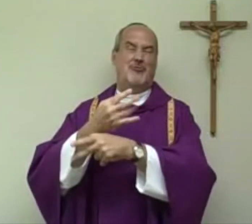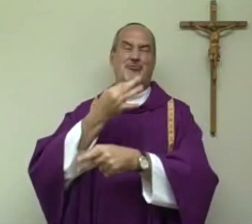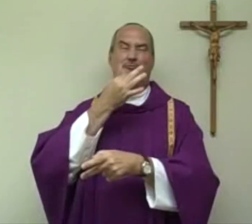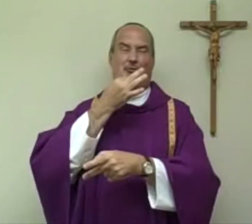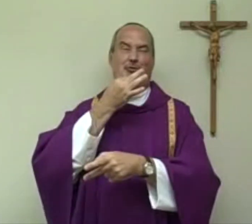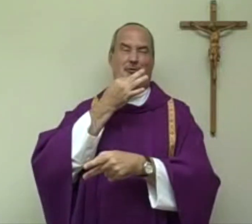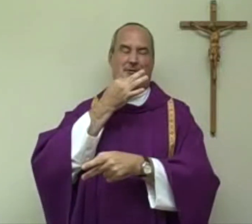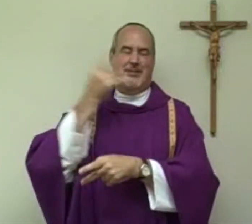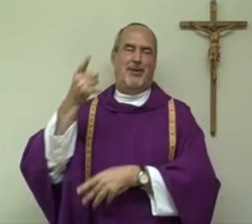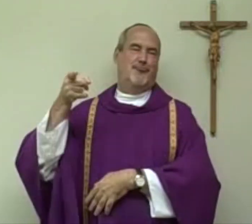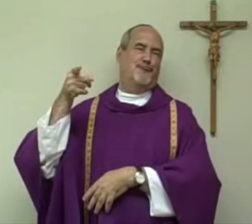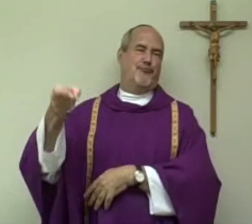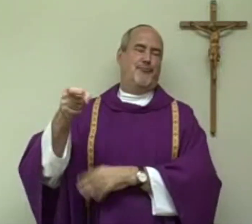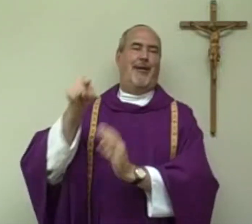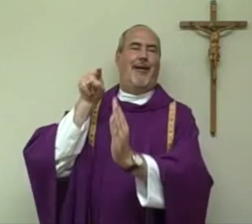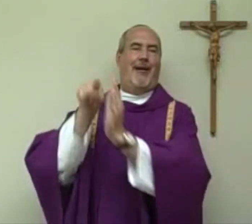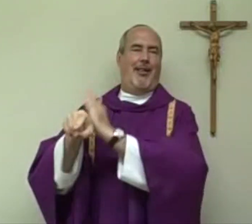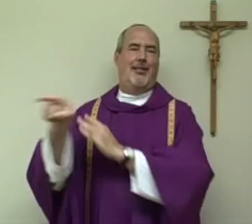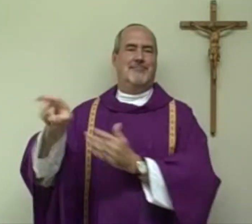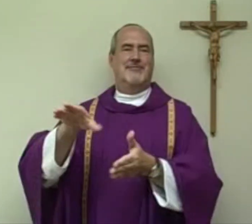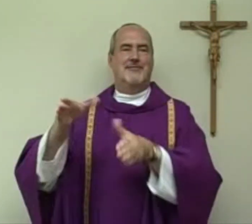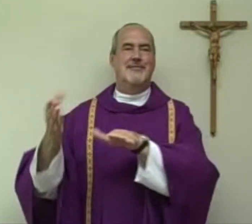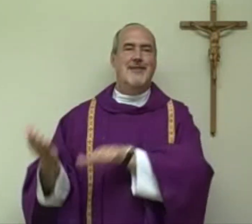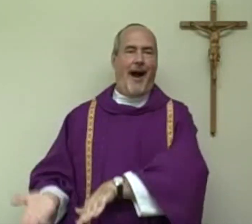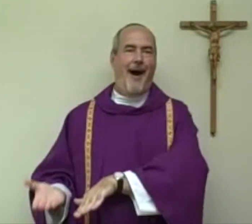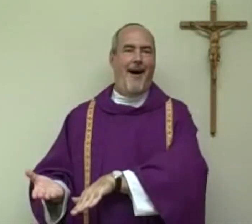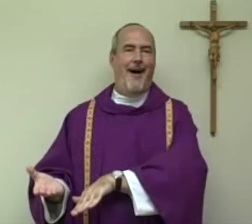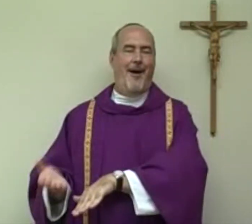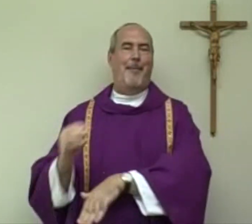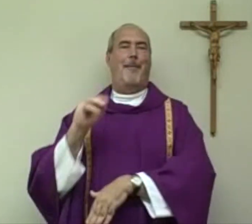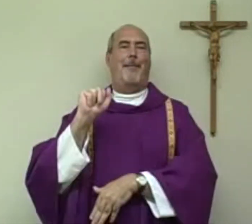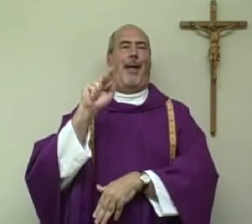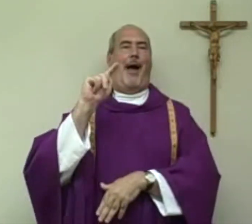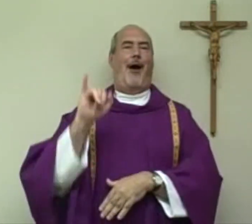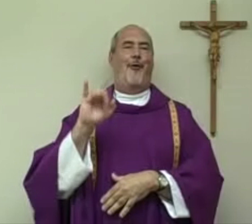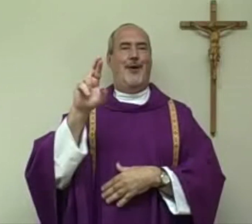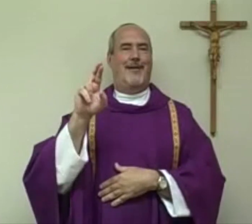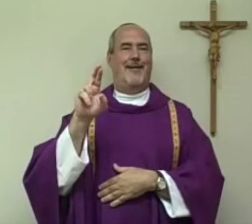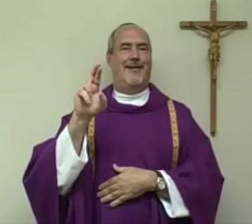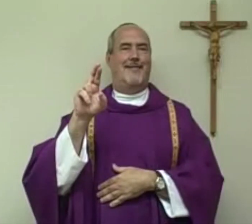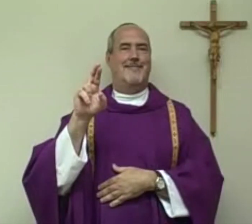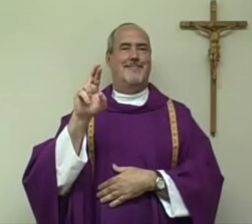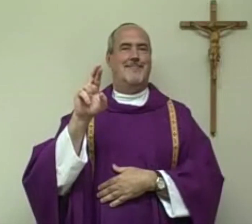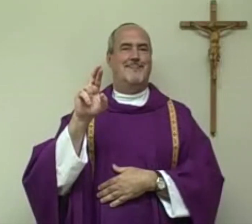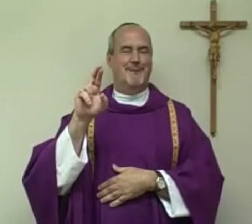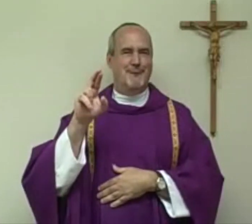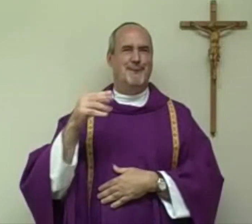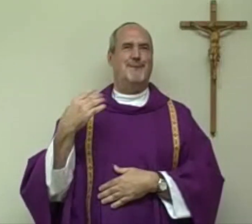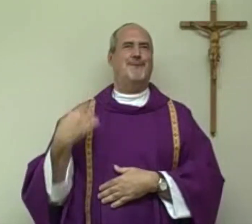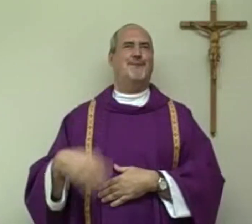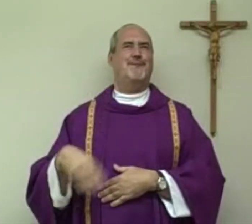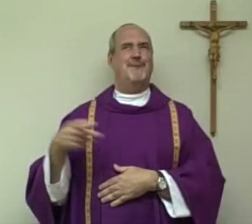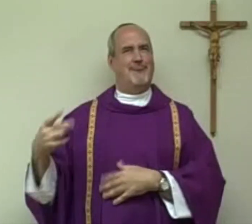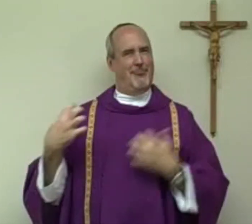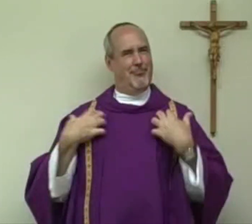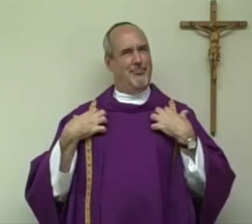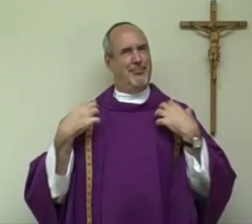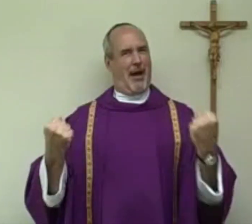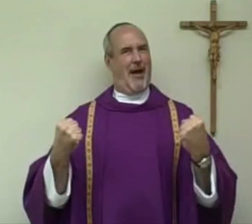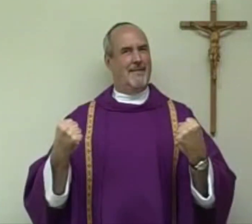He went back, and surely soon after he was shot and killed, and has thus been labeled a